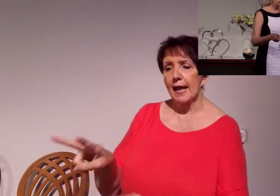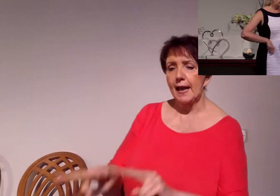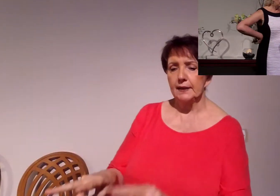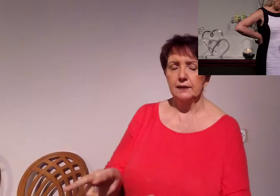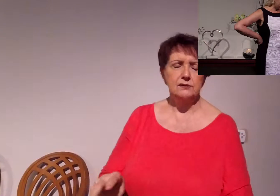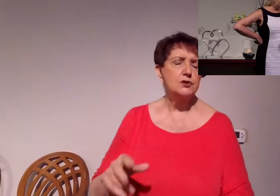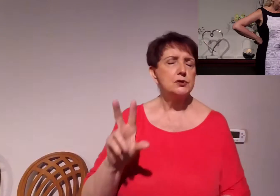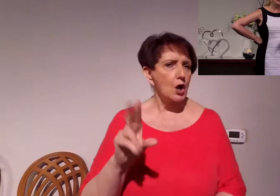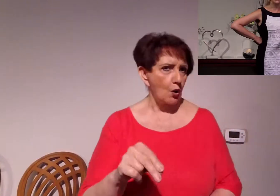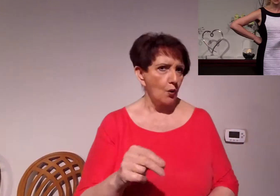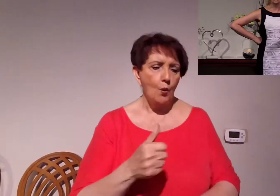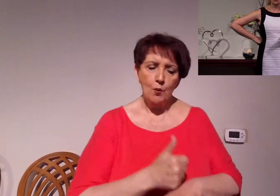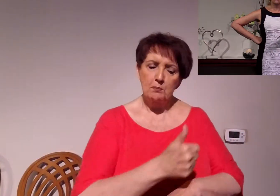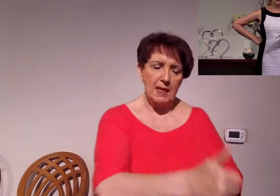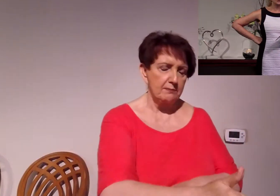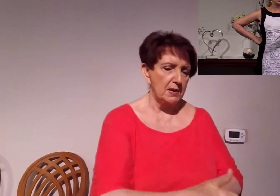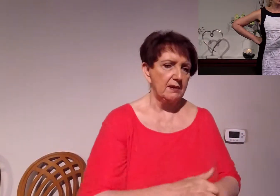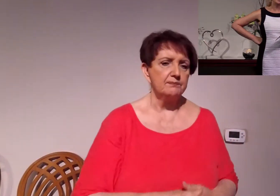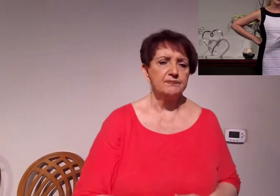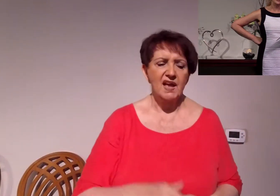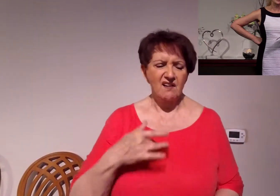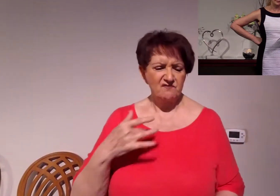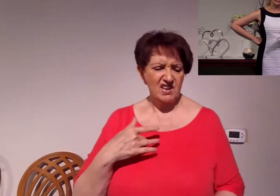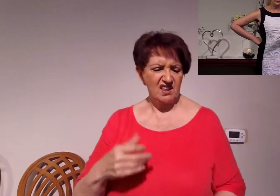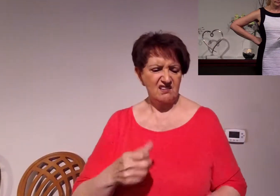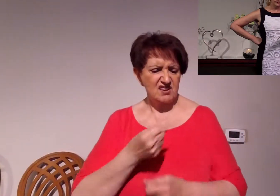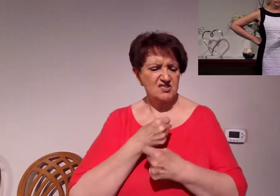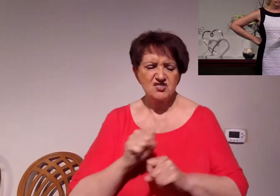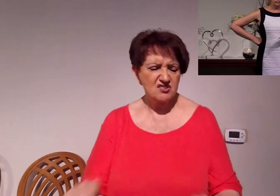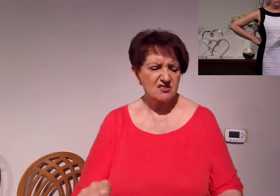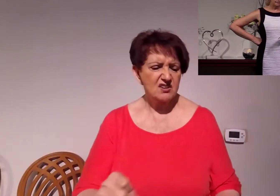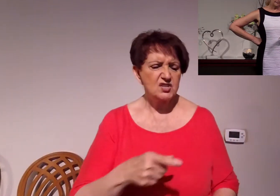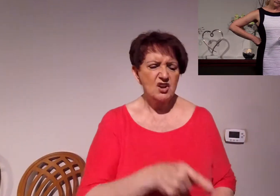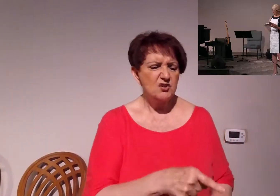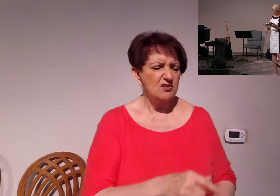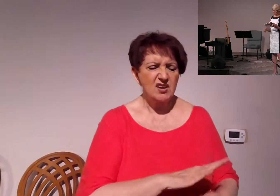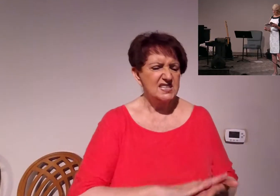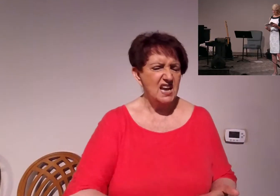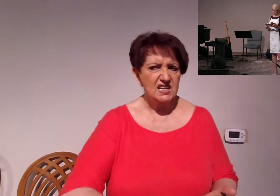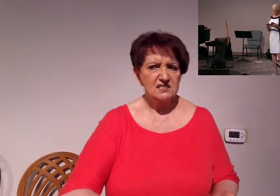are feeling. I'm feeling insecure because you're not being nice to me.